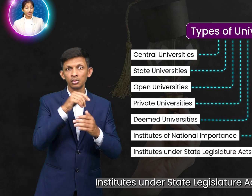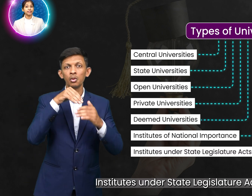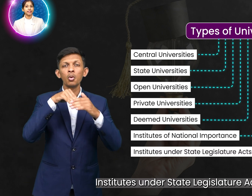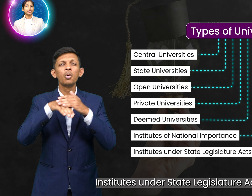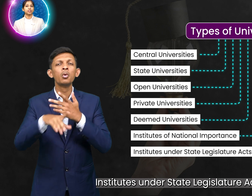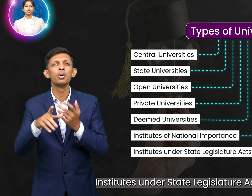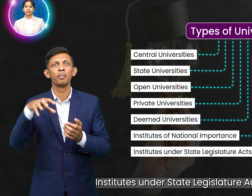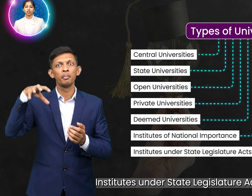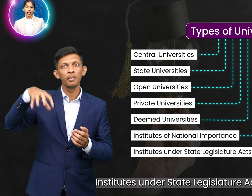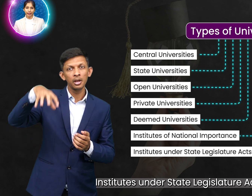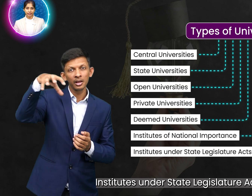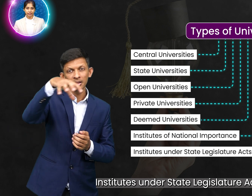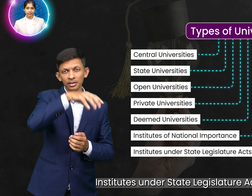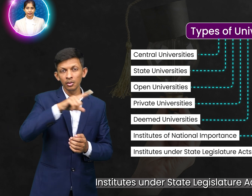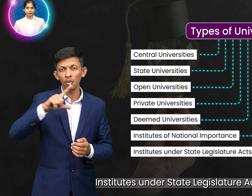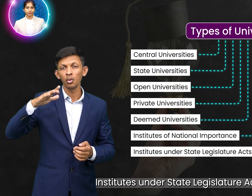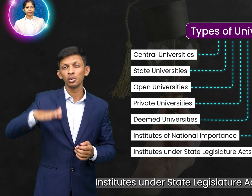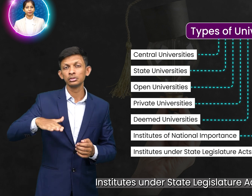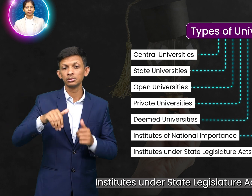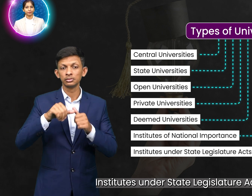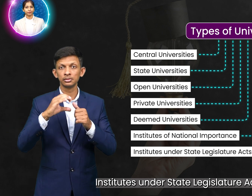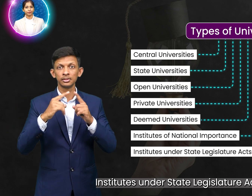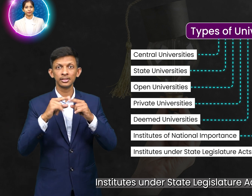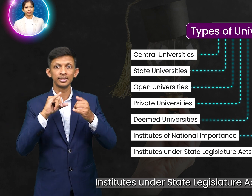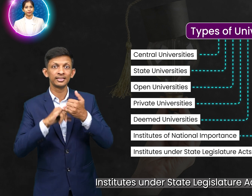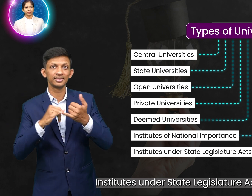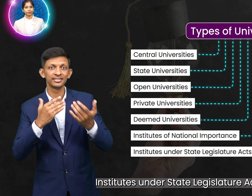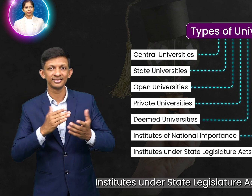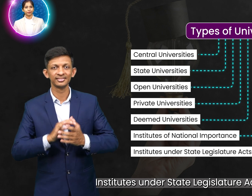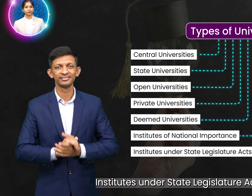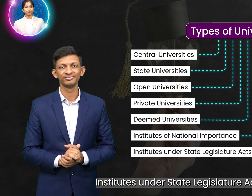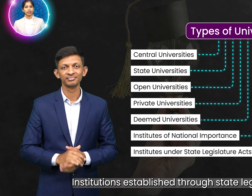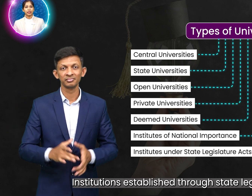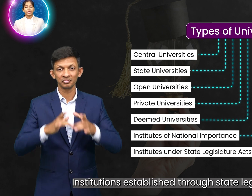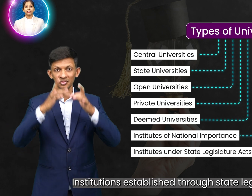Institutes under State Legislature Acts,